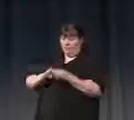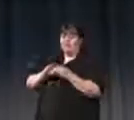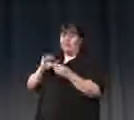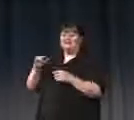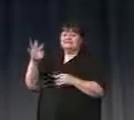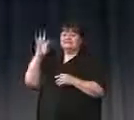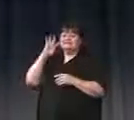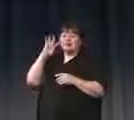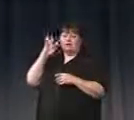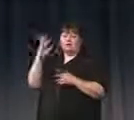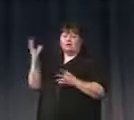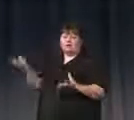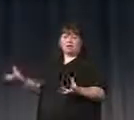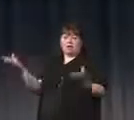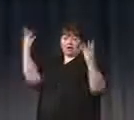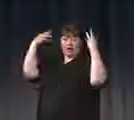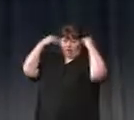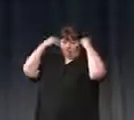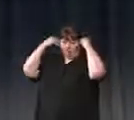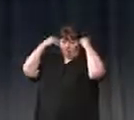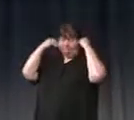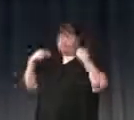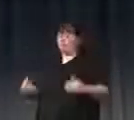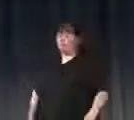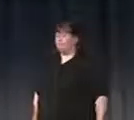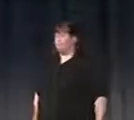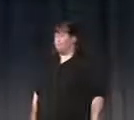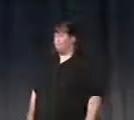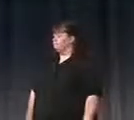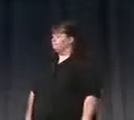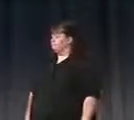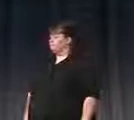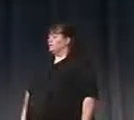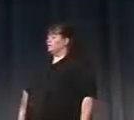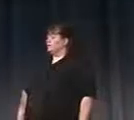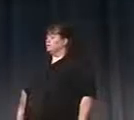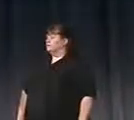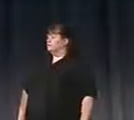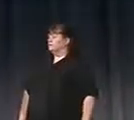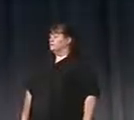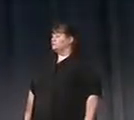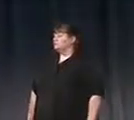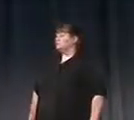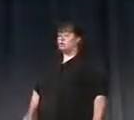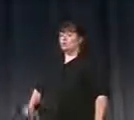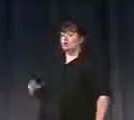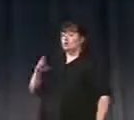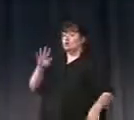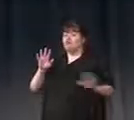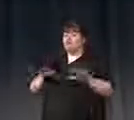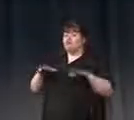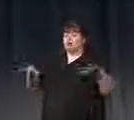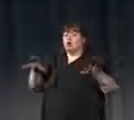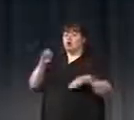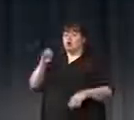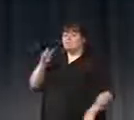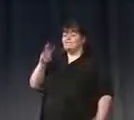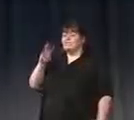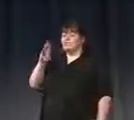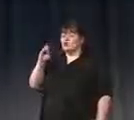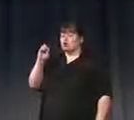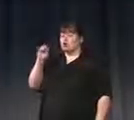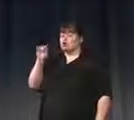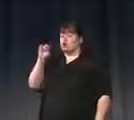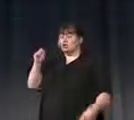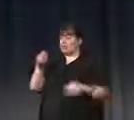sound that enters your ears. Right? So reverberation, even though it's